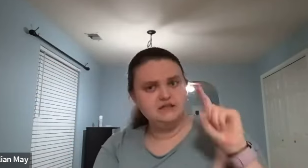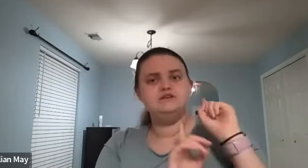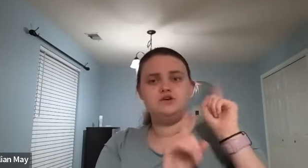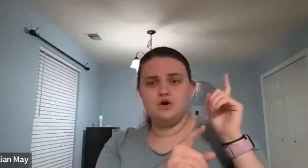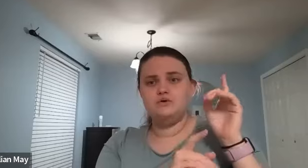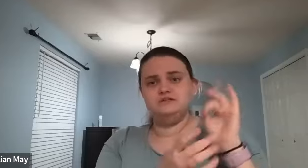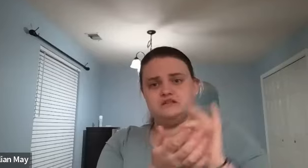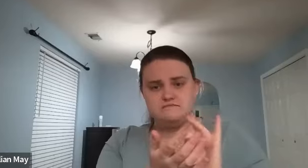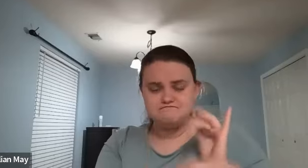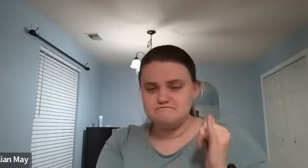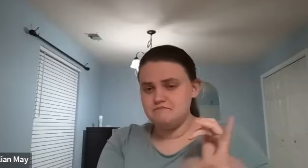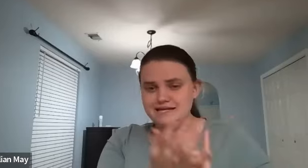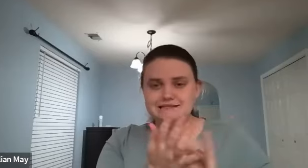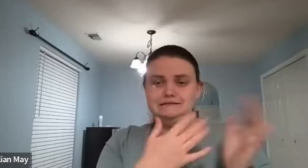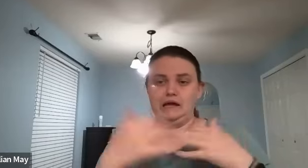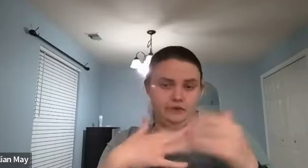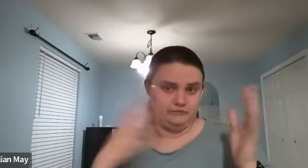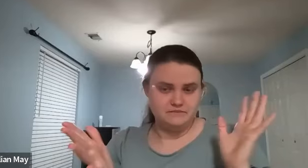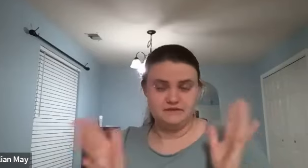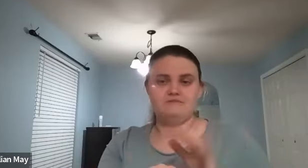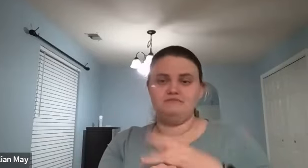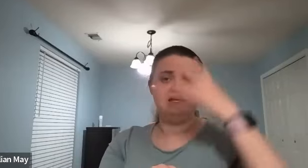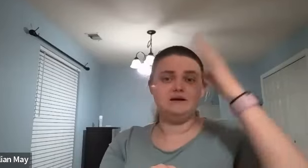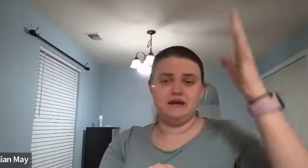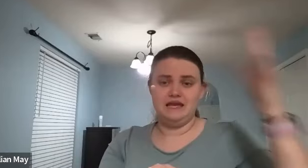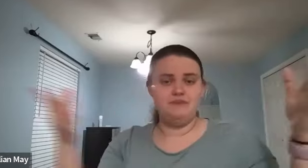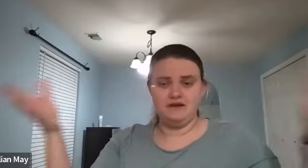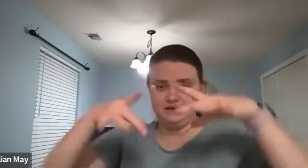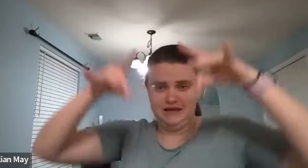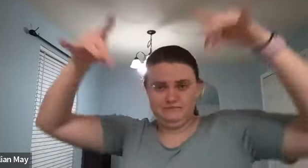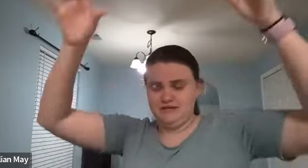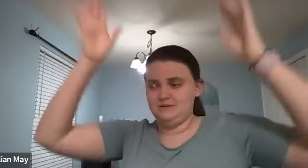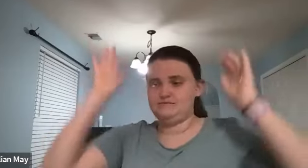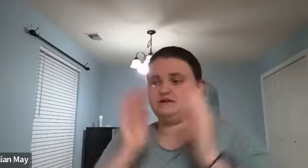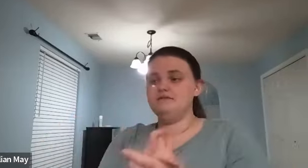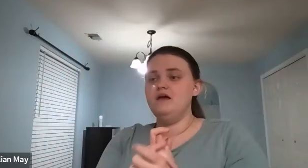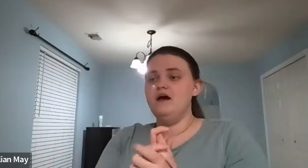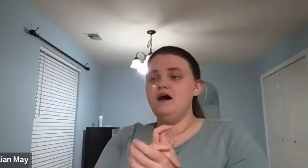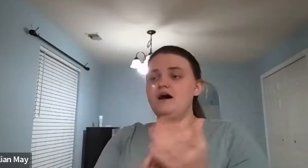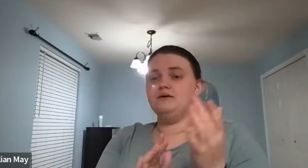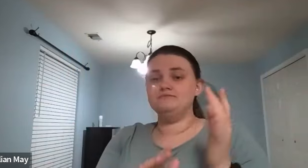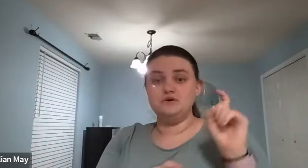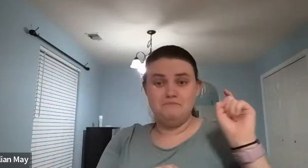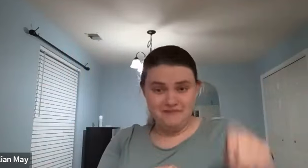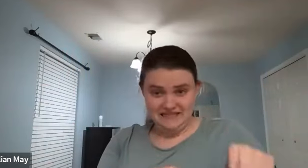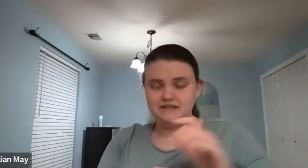need to go to the medicine. I don't know, something like that. I'm making up, and I can't pick it up with myself. So